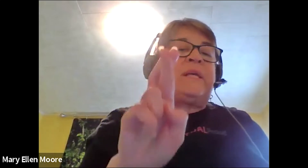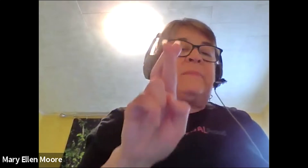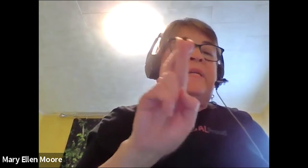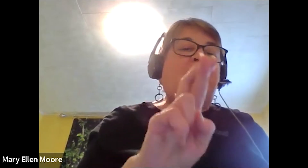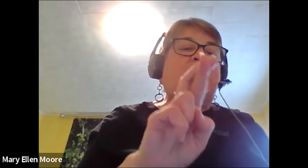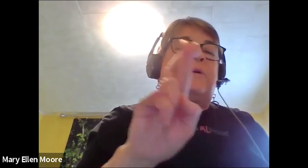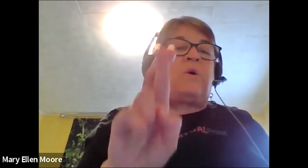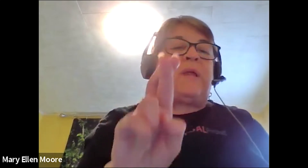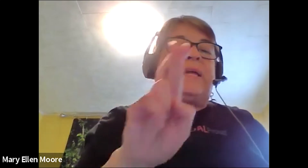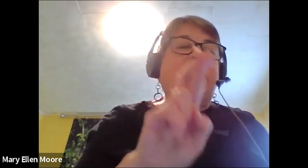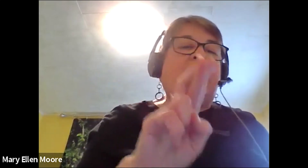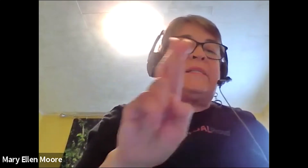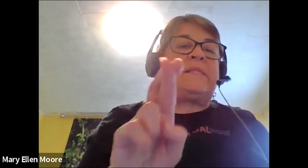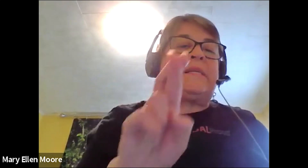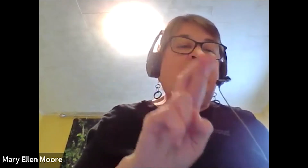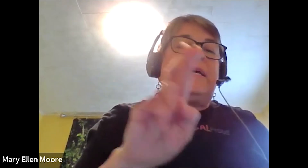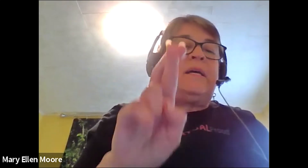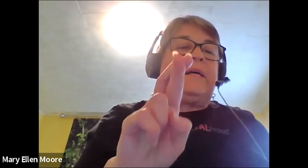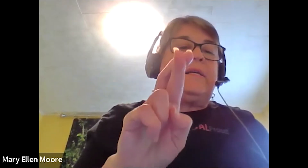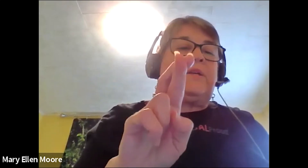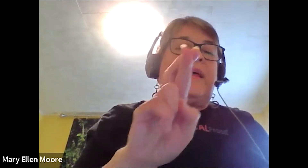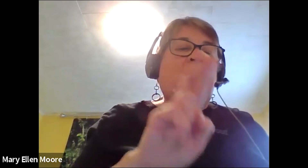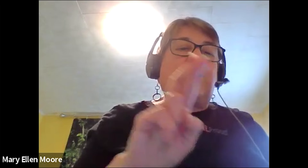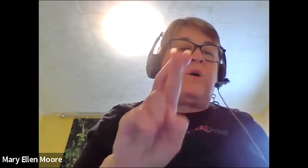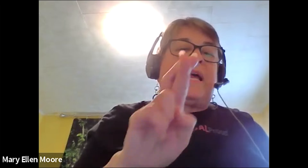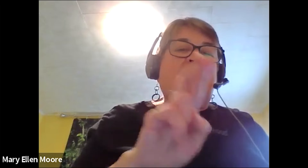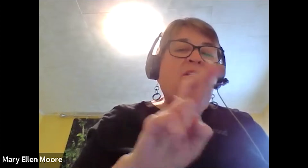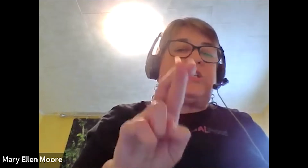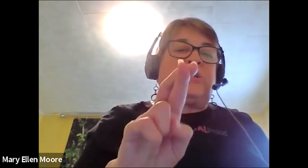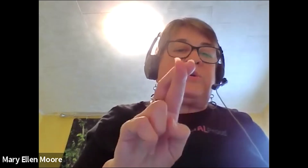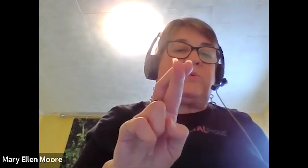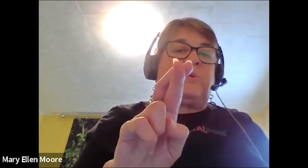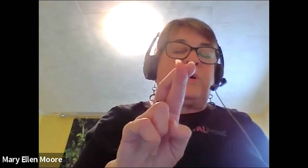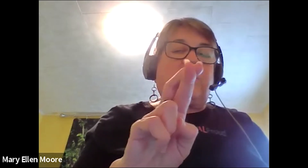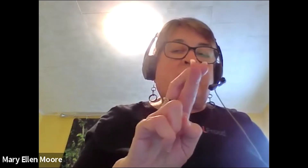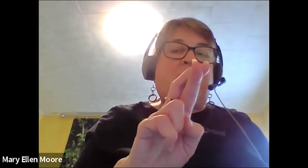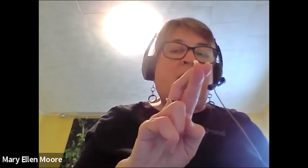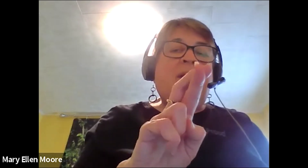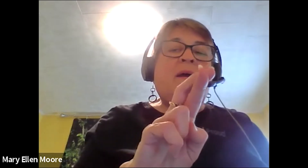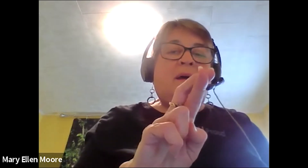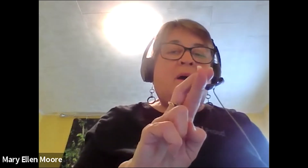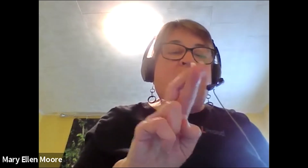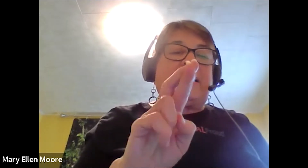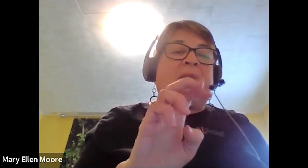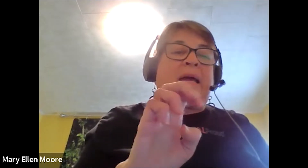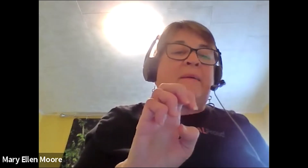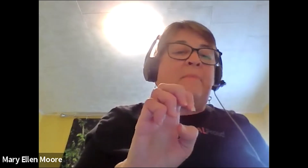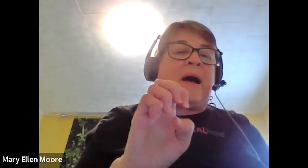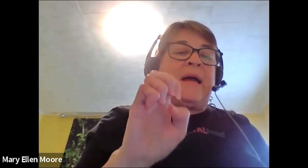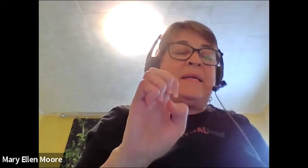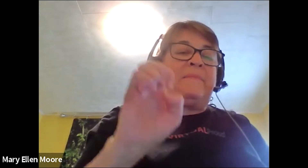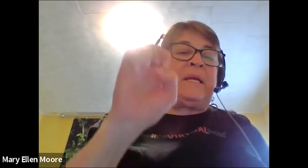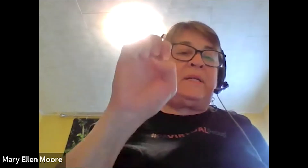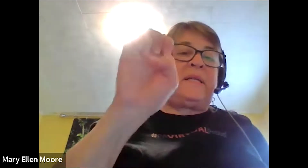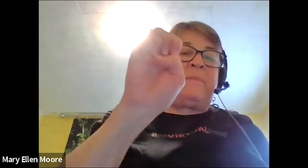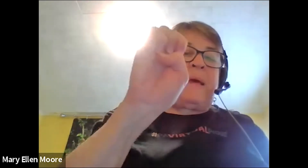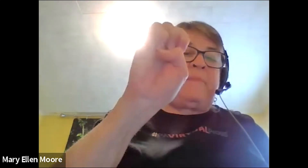sometimes they'll go like this. So they'll know that it's two. Okay. All right, like my middle,